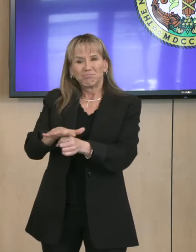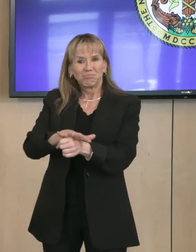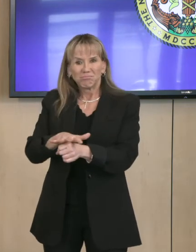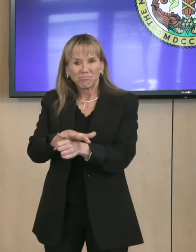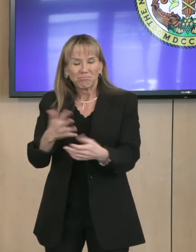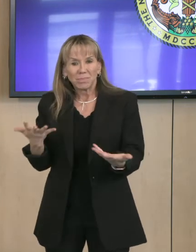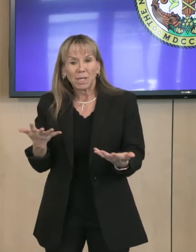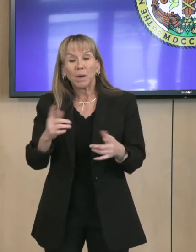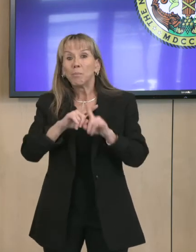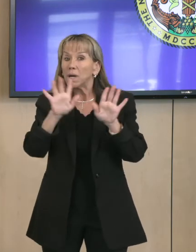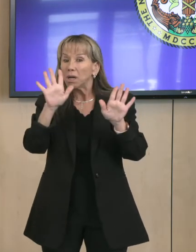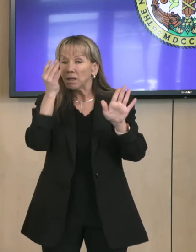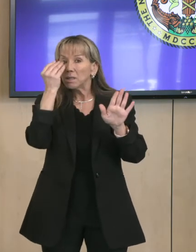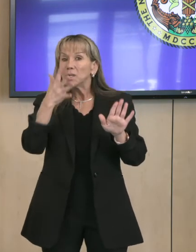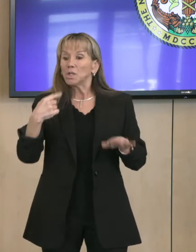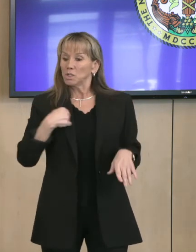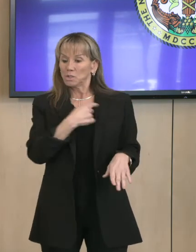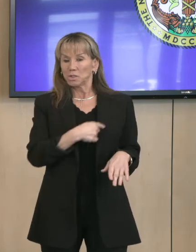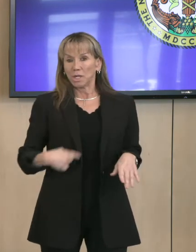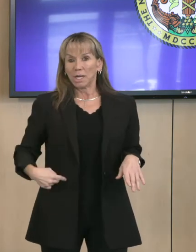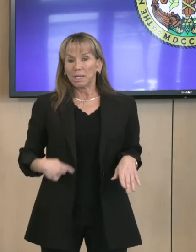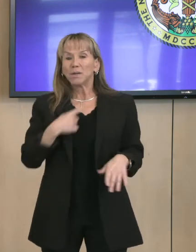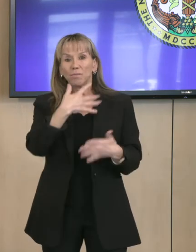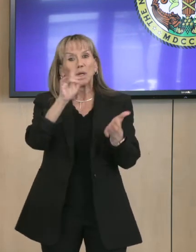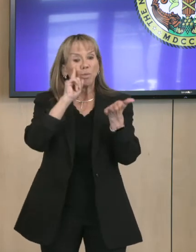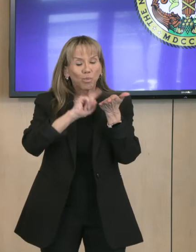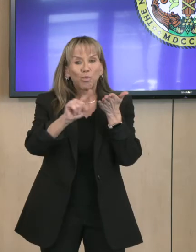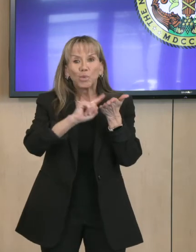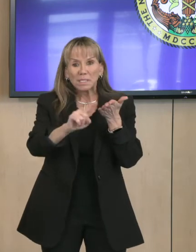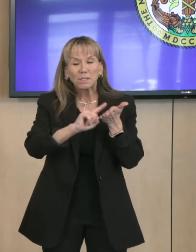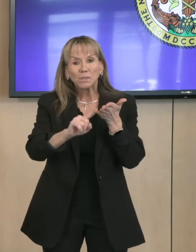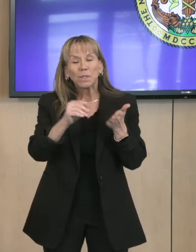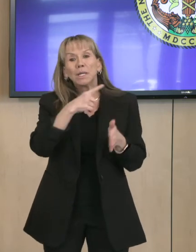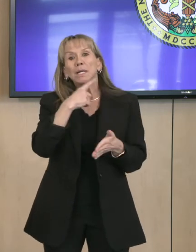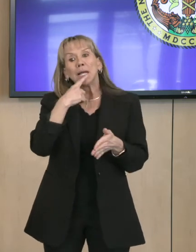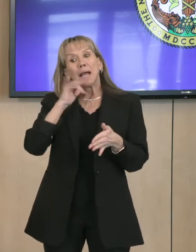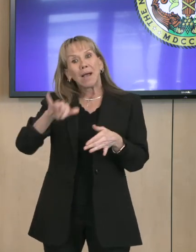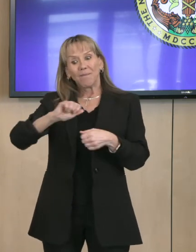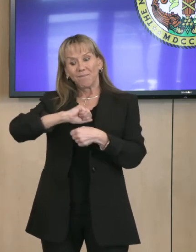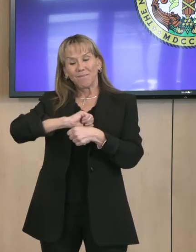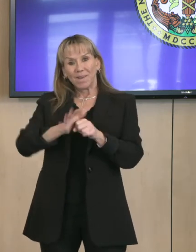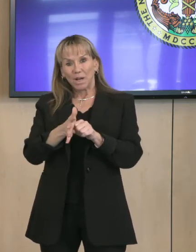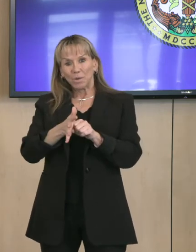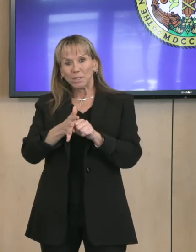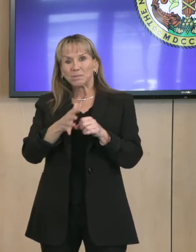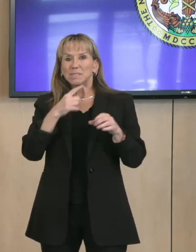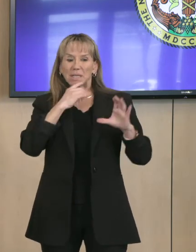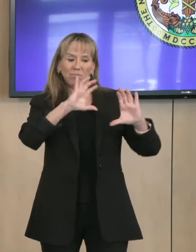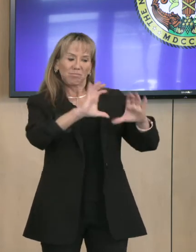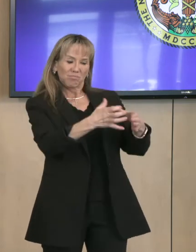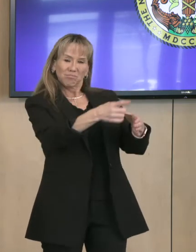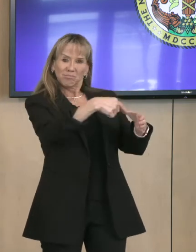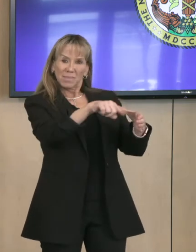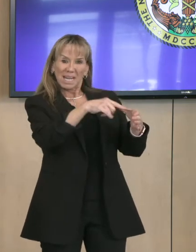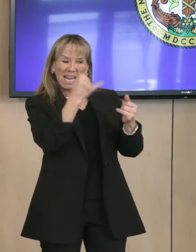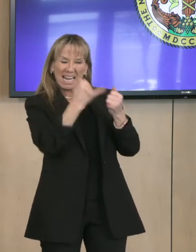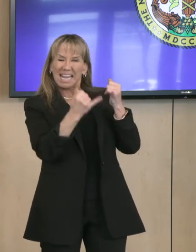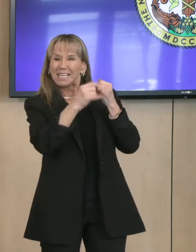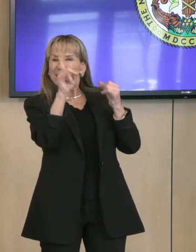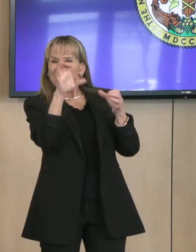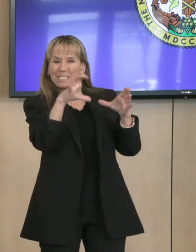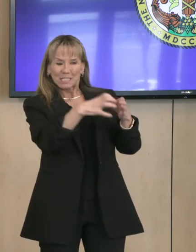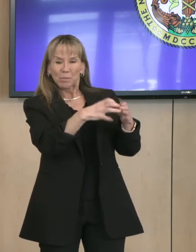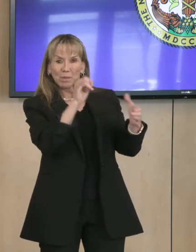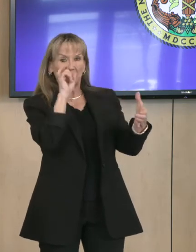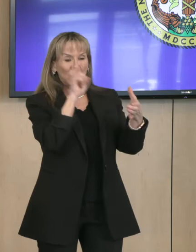say that in China, they've done some research to show that even though this virus was detected as a cluster towards the end of December